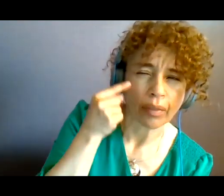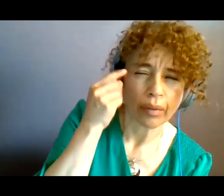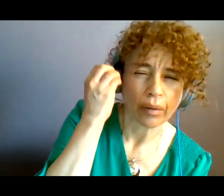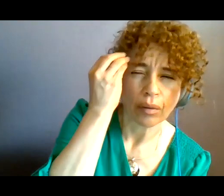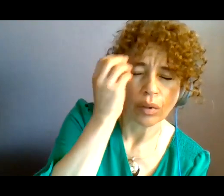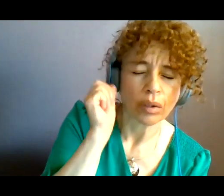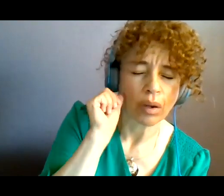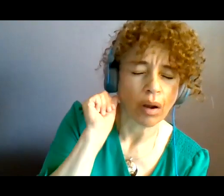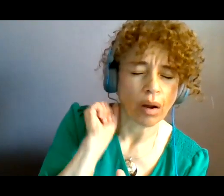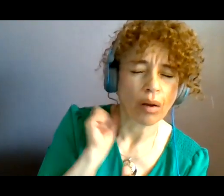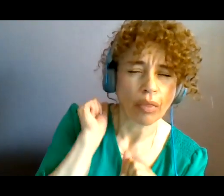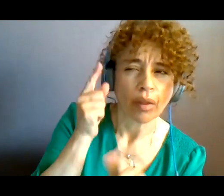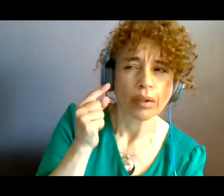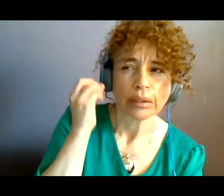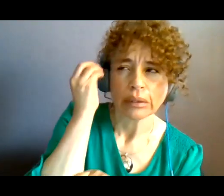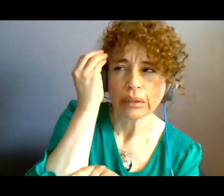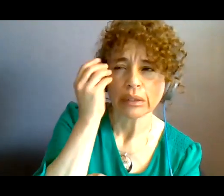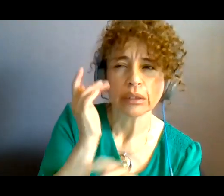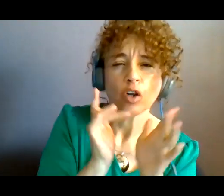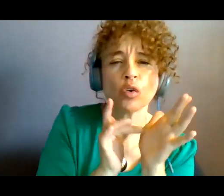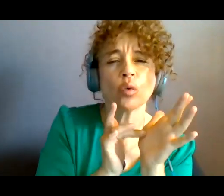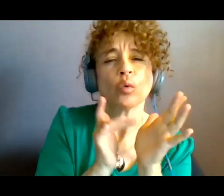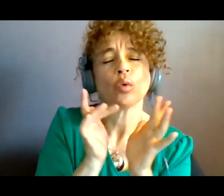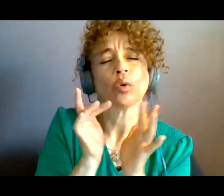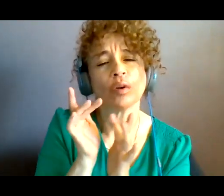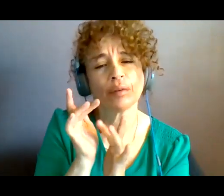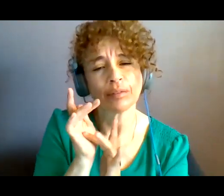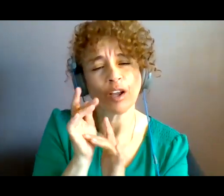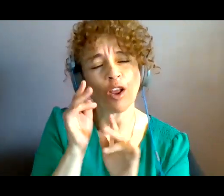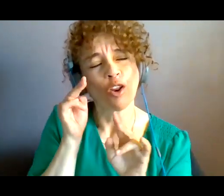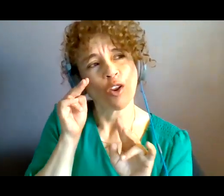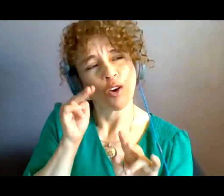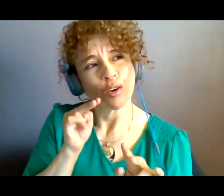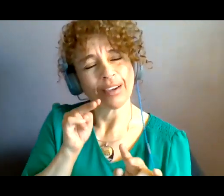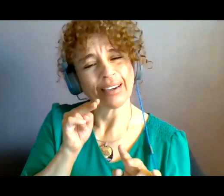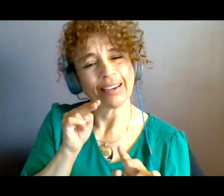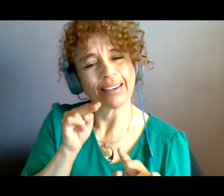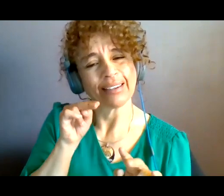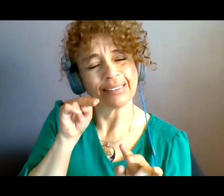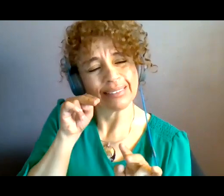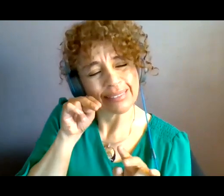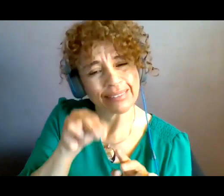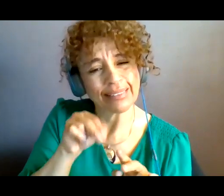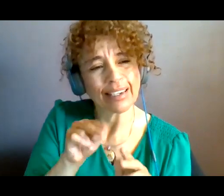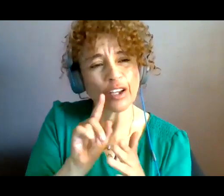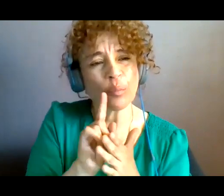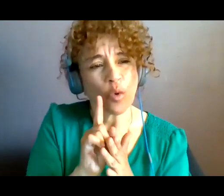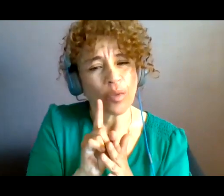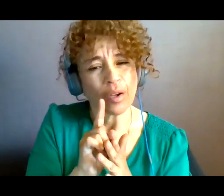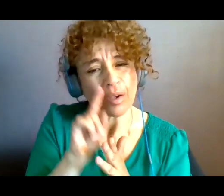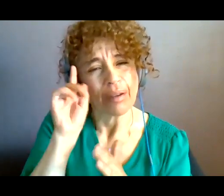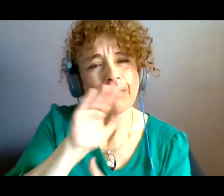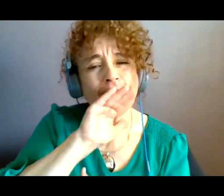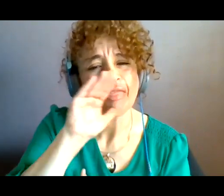I've always thought of Jesus being looked at in this moment. I've